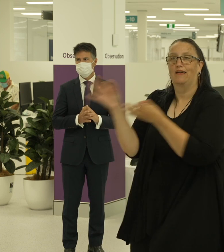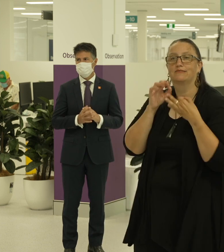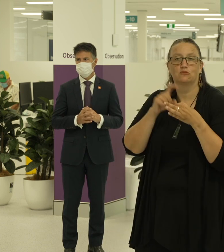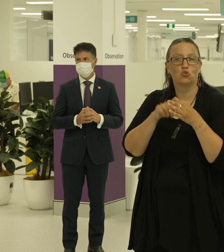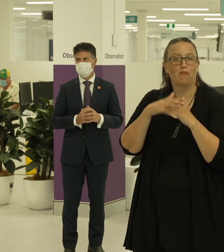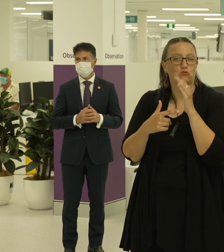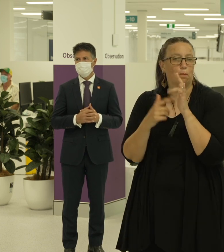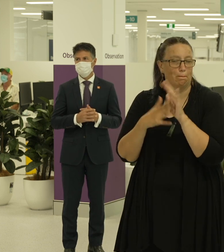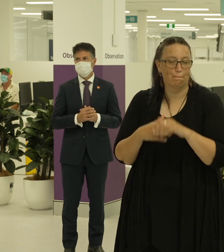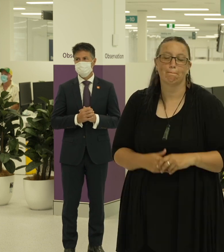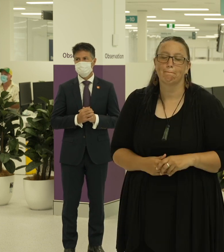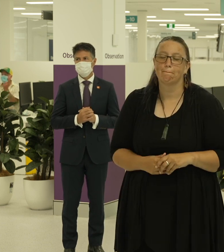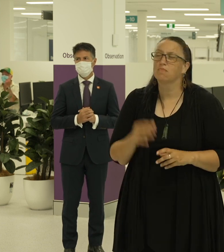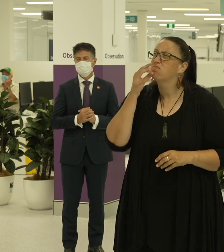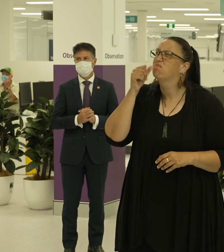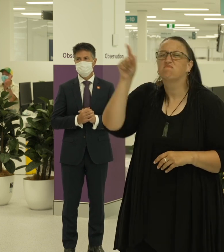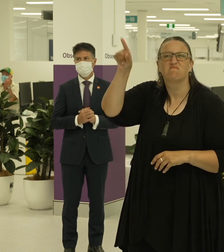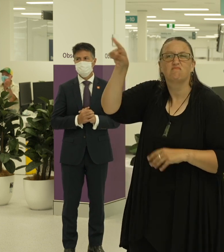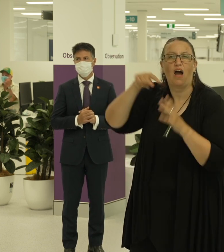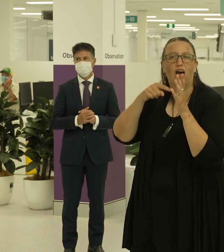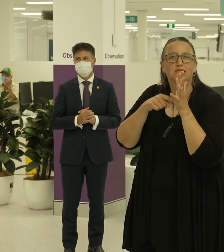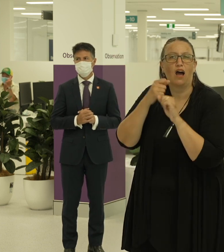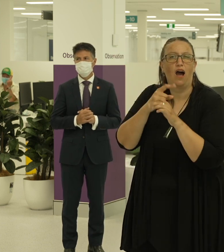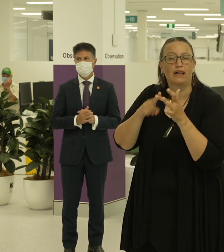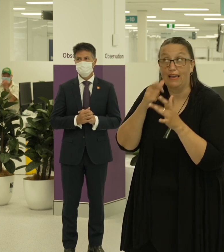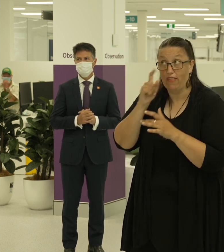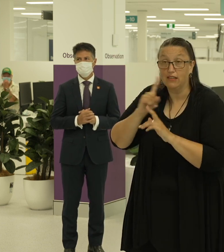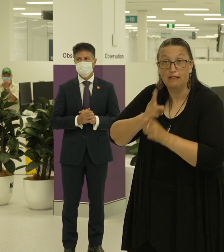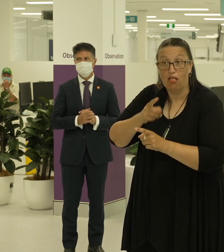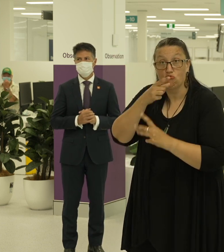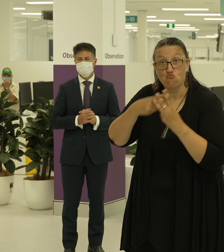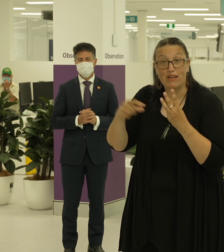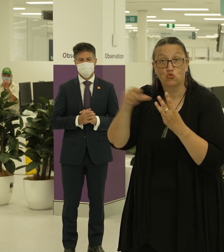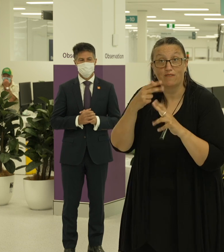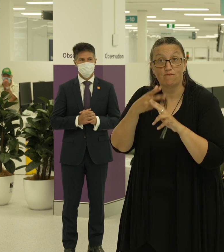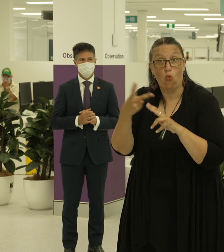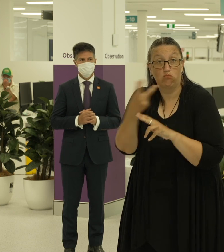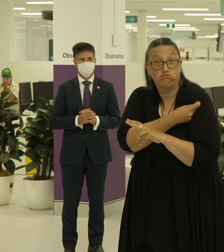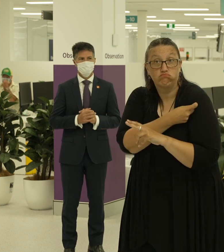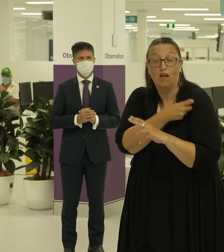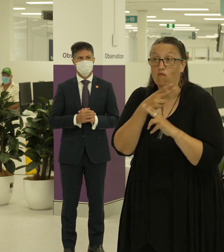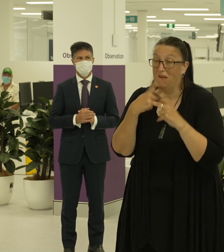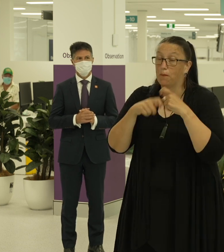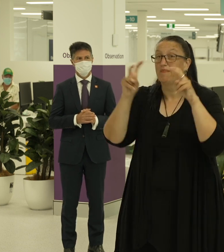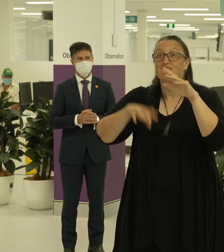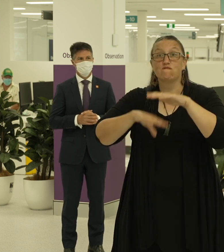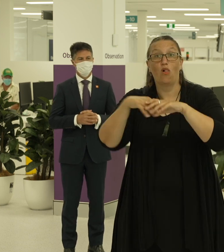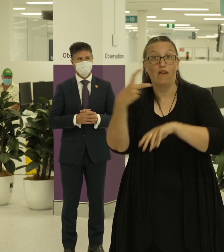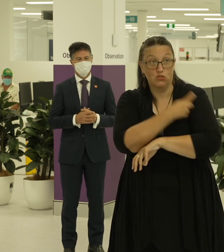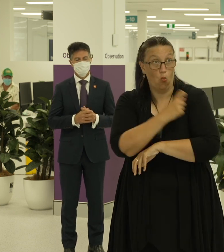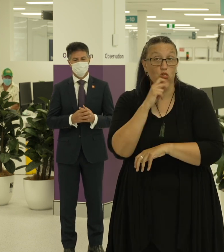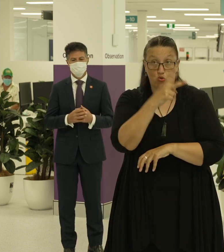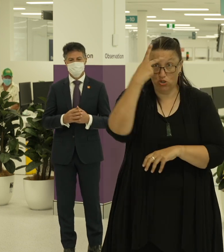ATAGI advice comes back, suggests 3 doses to be fully vaccinated, Yep. would the government reconsider its position and impose